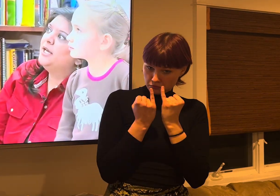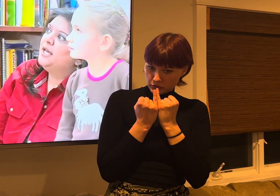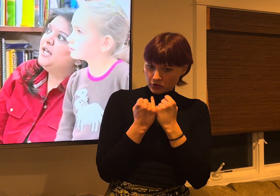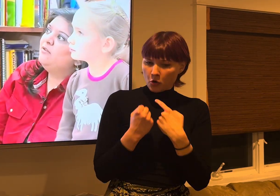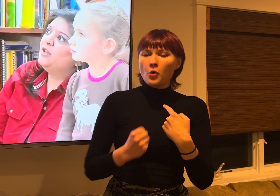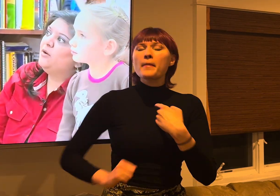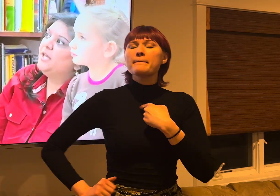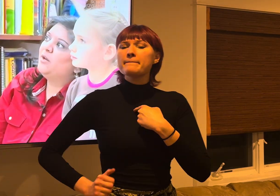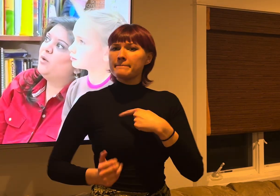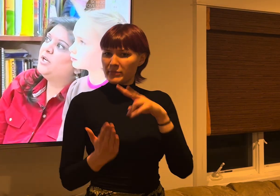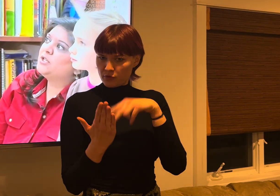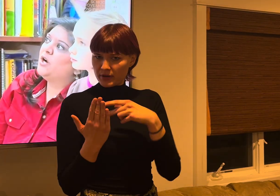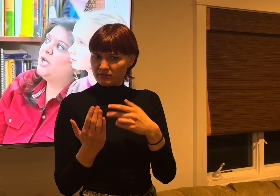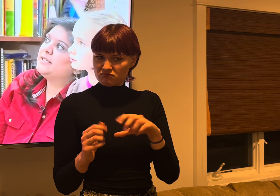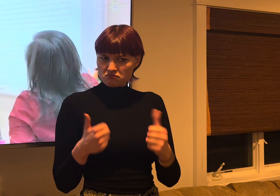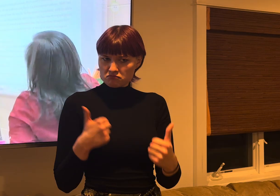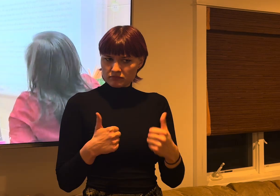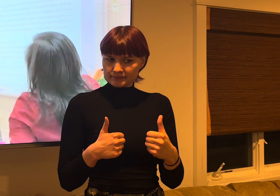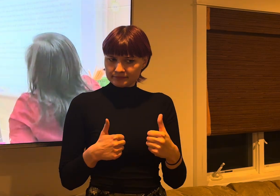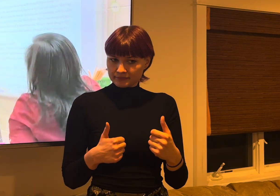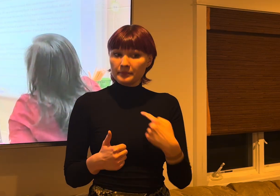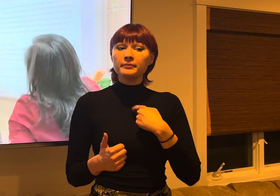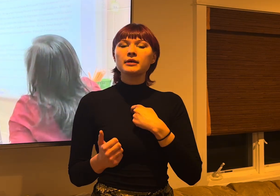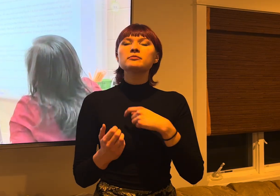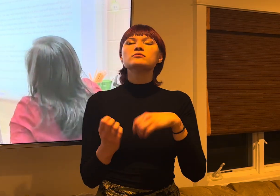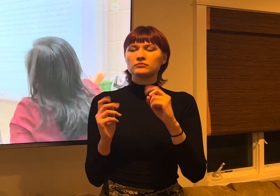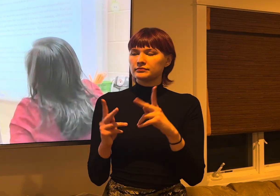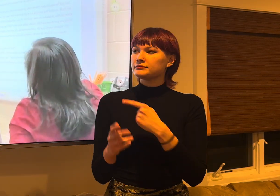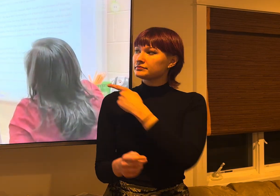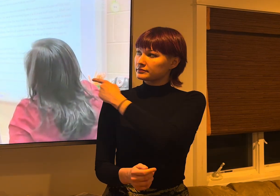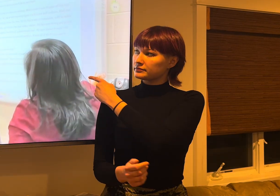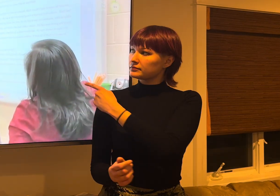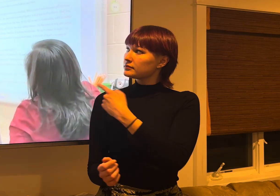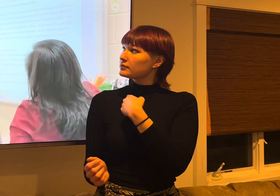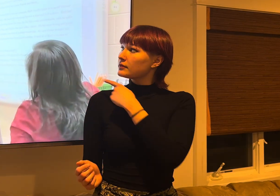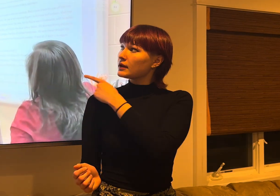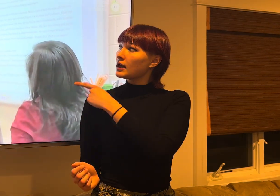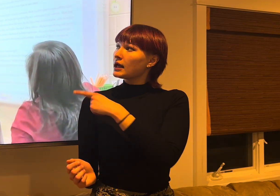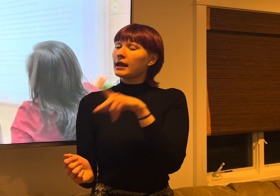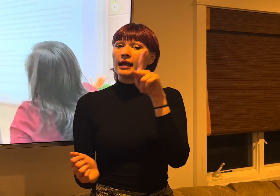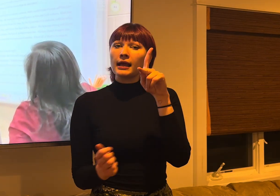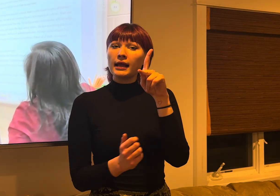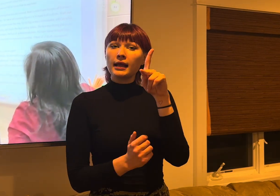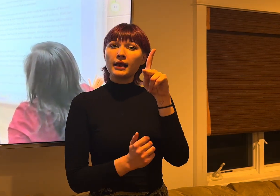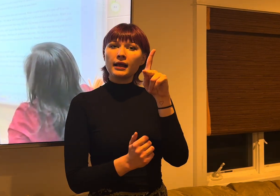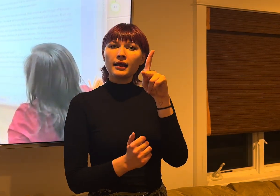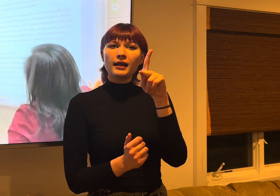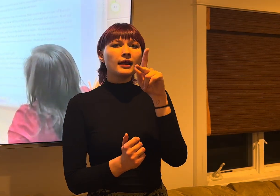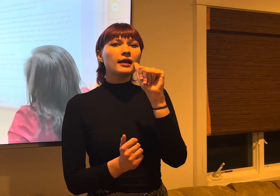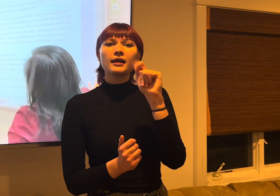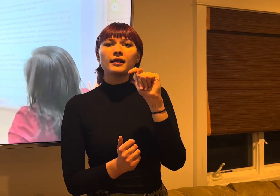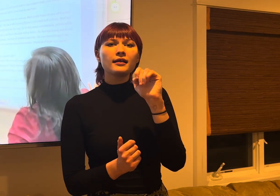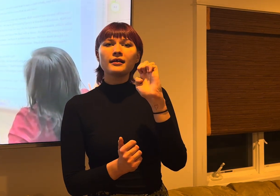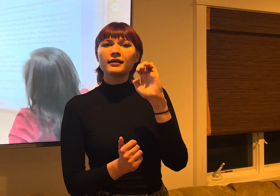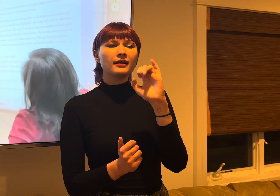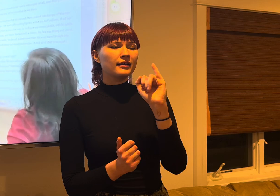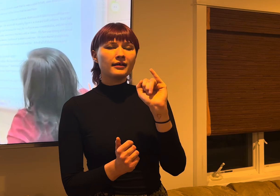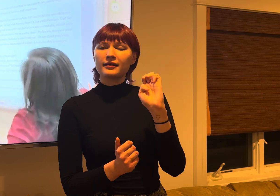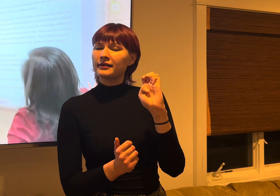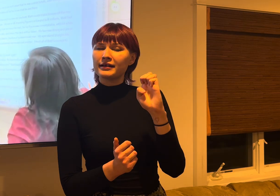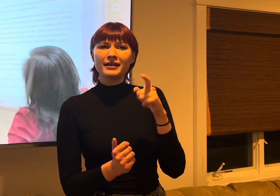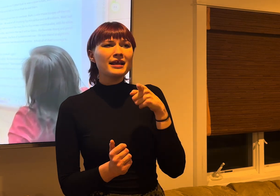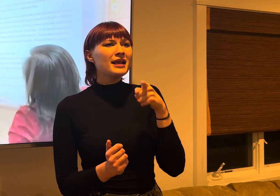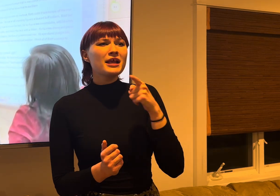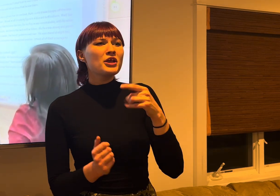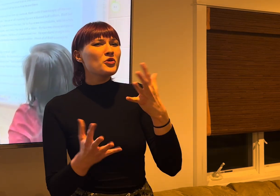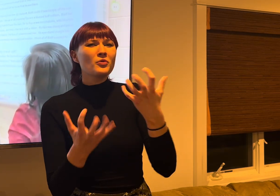talk, even though he had wanted to call to Katie and let her know that he was there. As he stood staring from the old rowboat, Matt couldn't take his